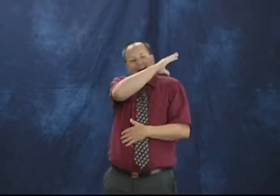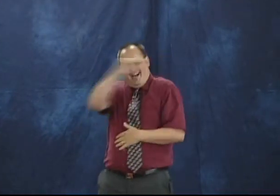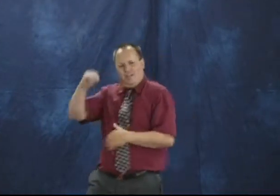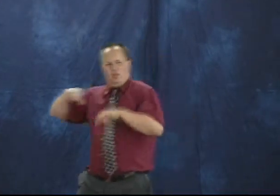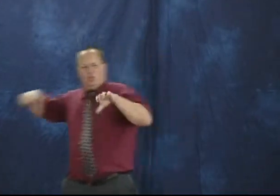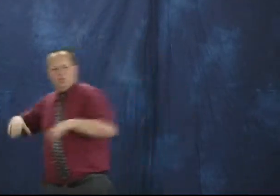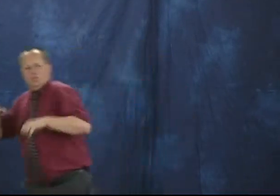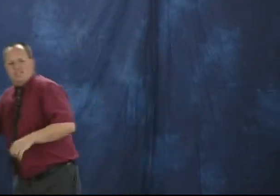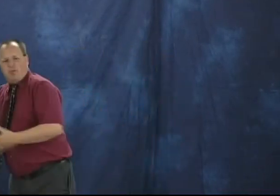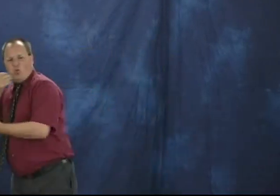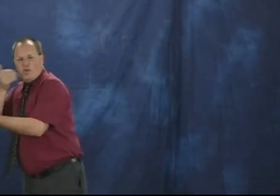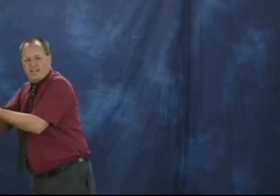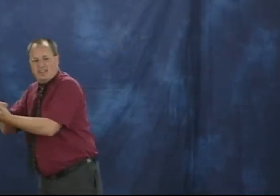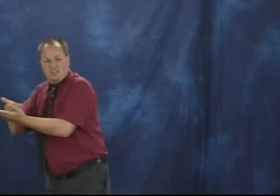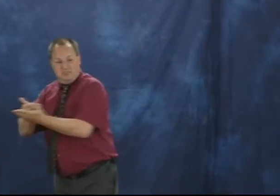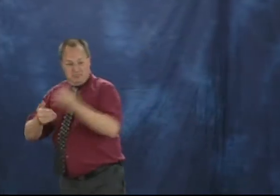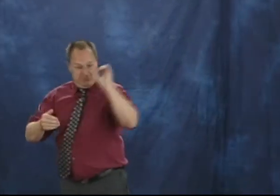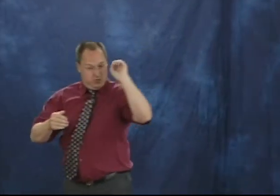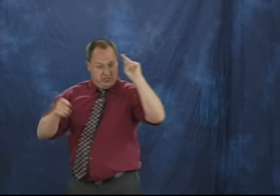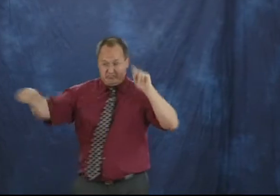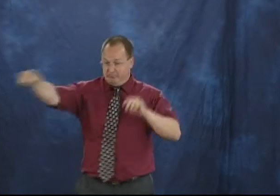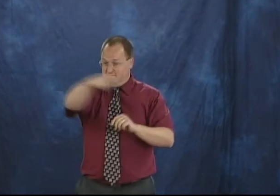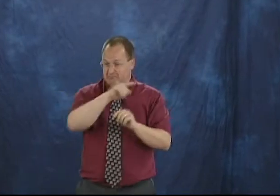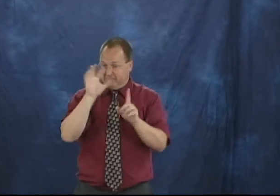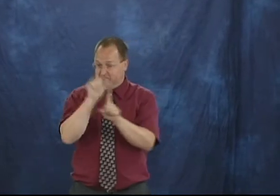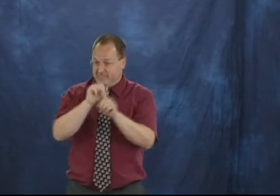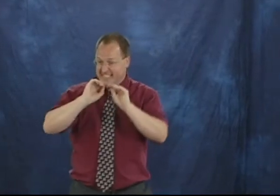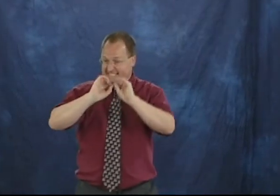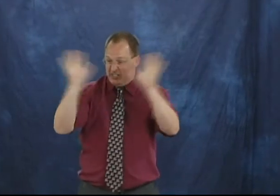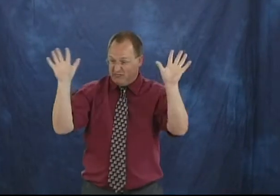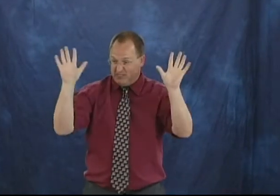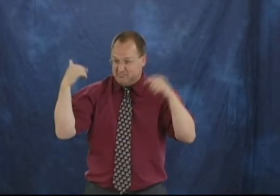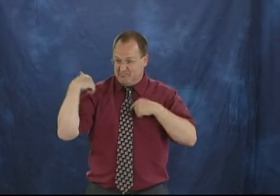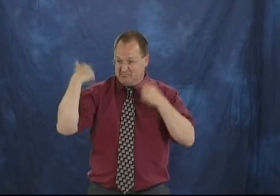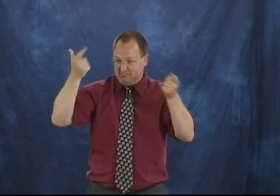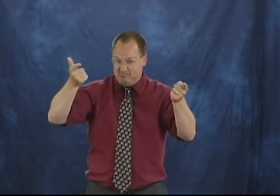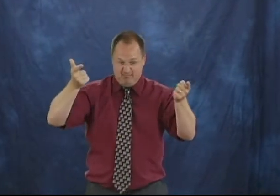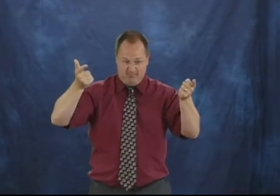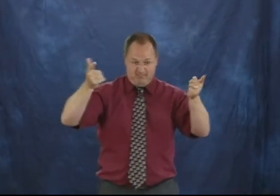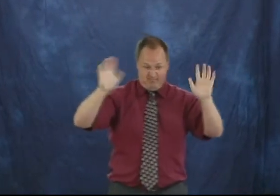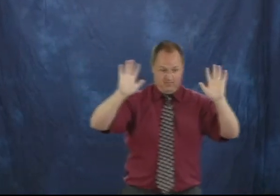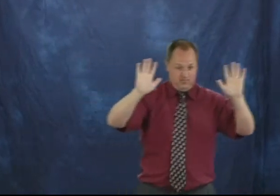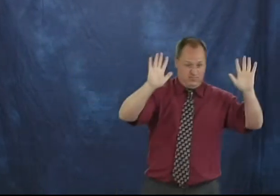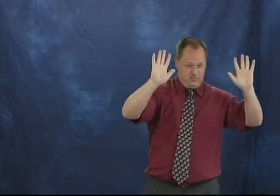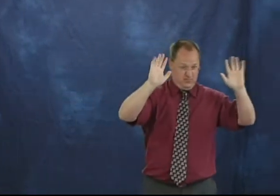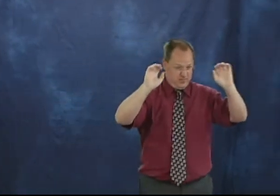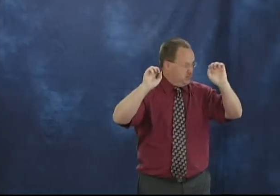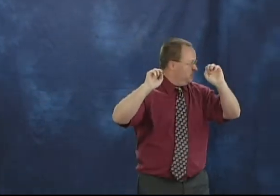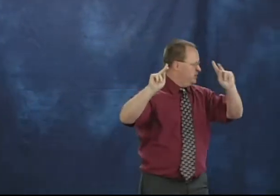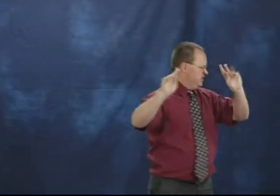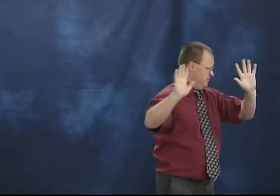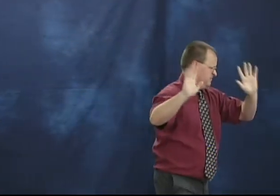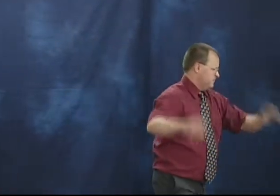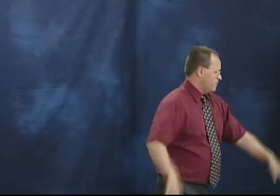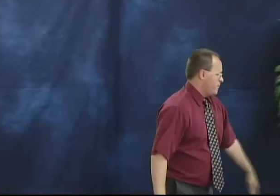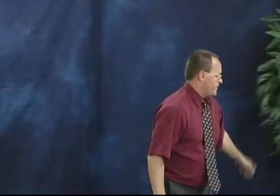Because the Greek word means to speak well and to act well toward someone, to do good to someone.